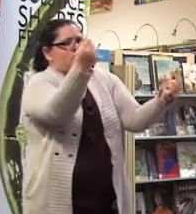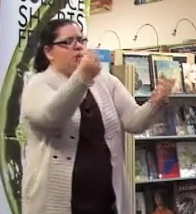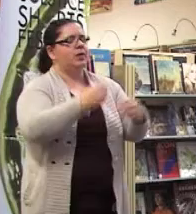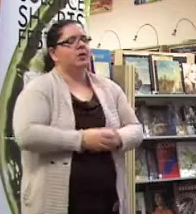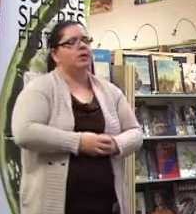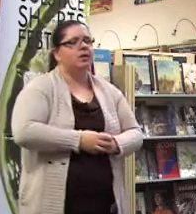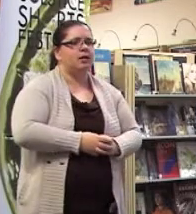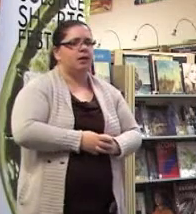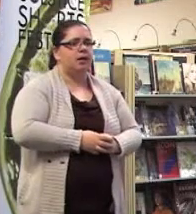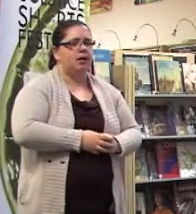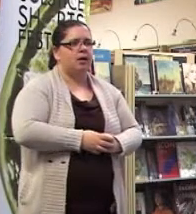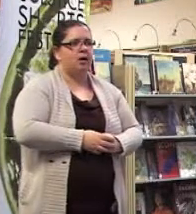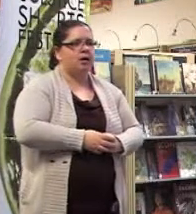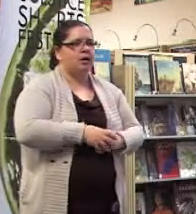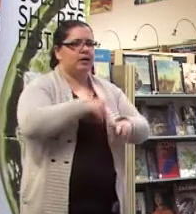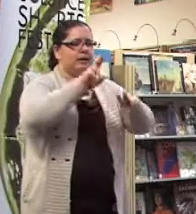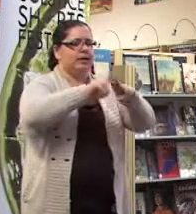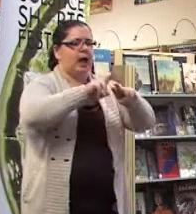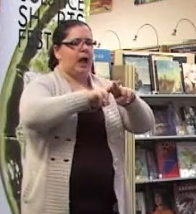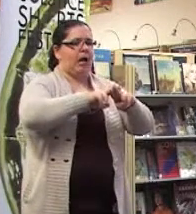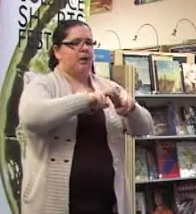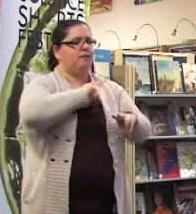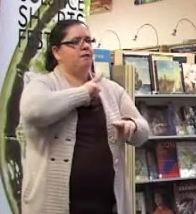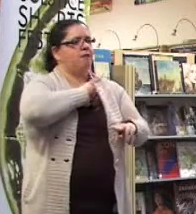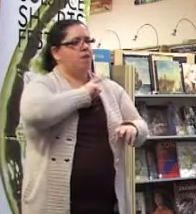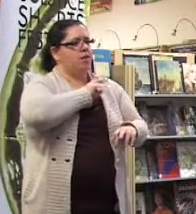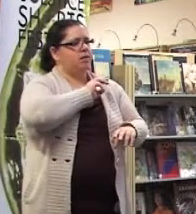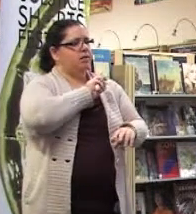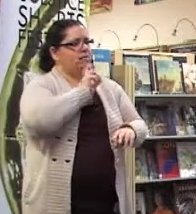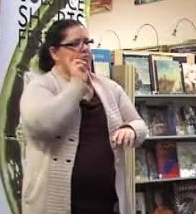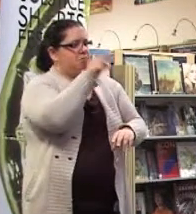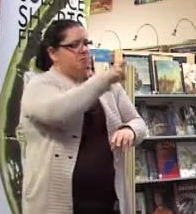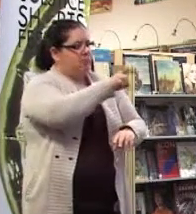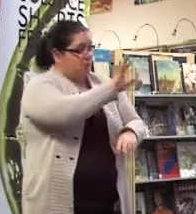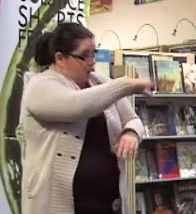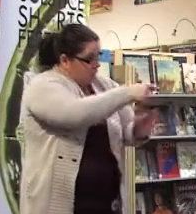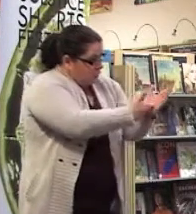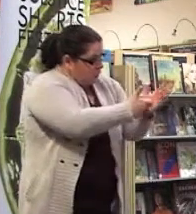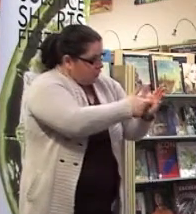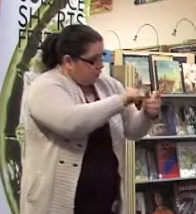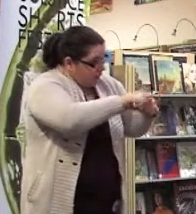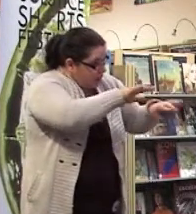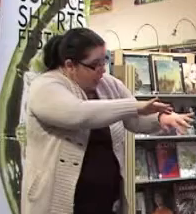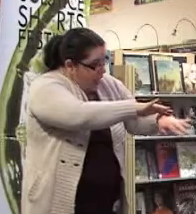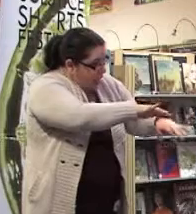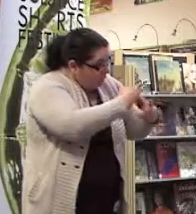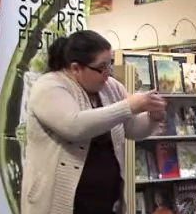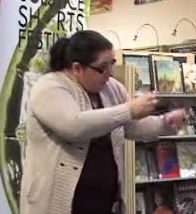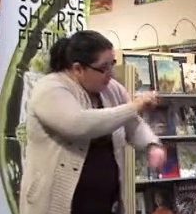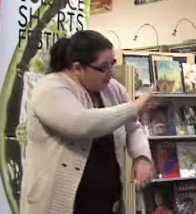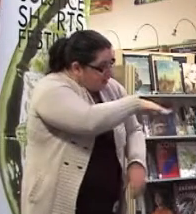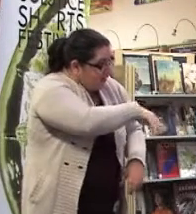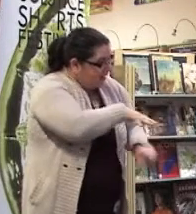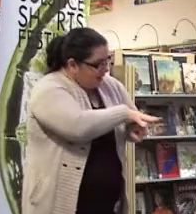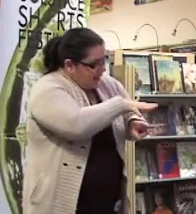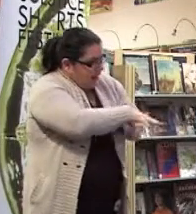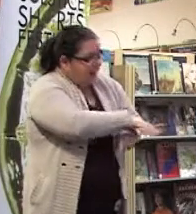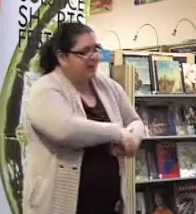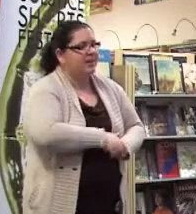moment. Dad's voice tugged at me suddenly. "Roshni, are you still there? Rosh, have you vanished?" he